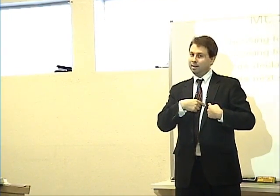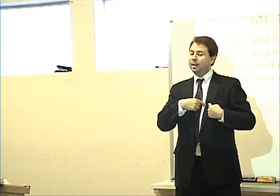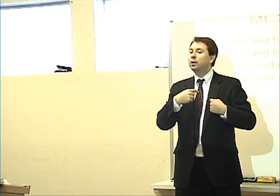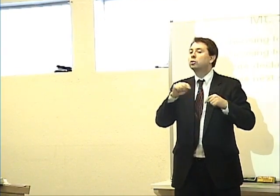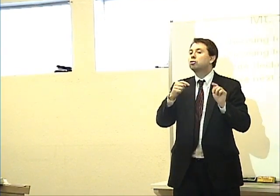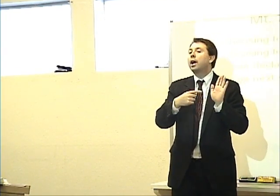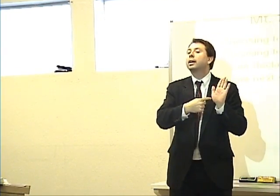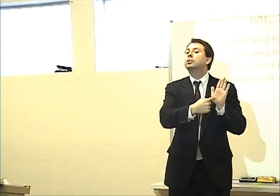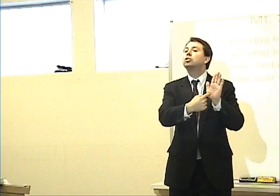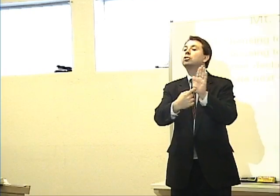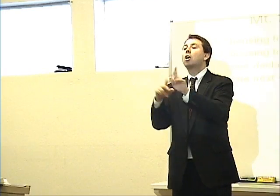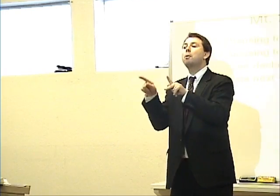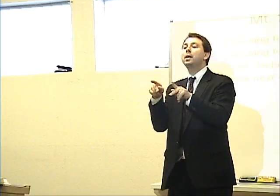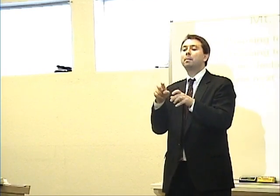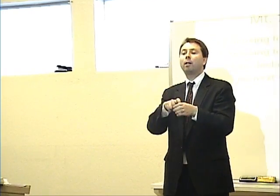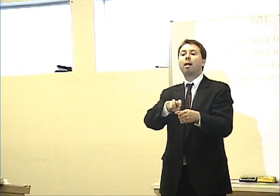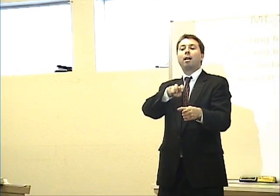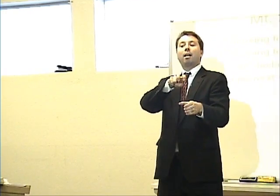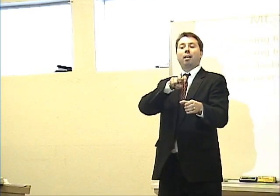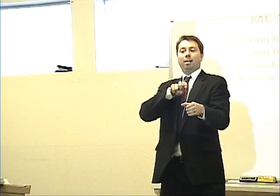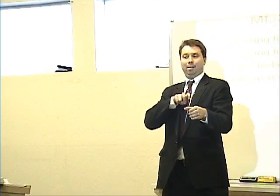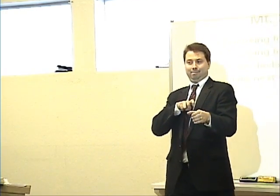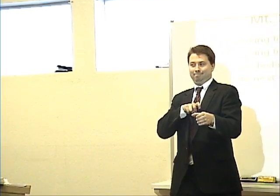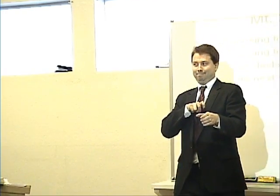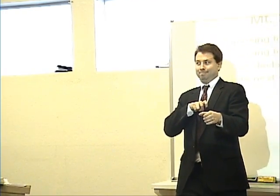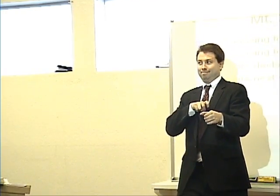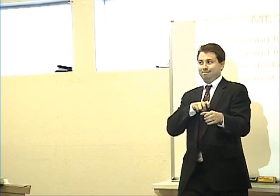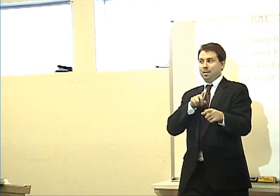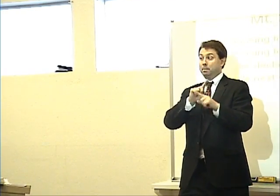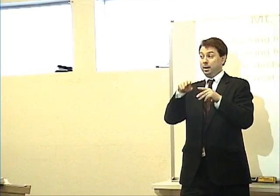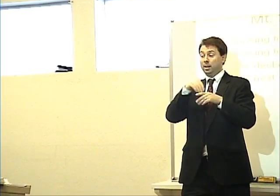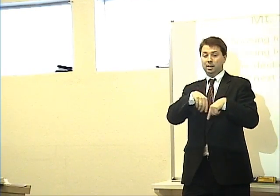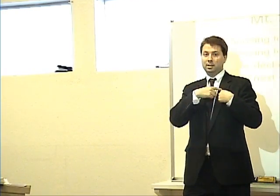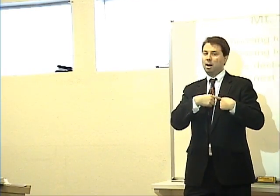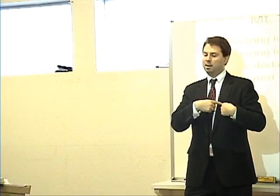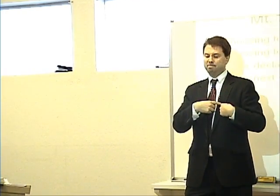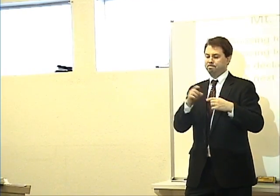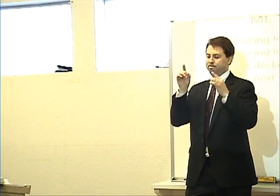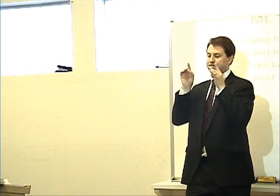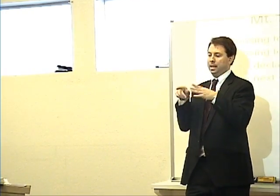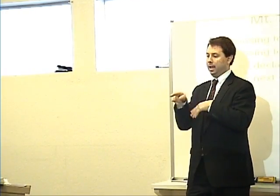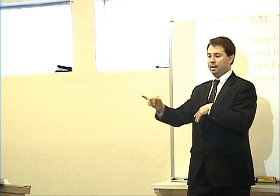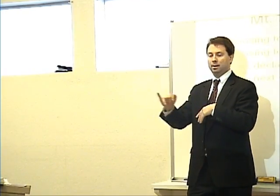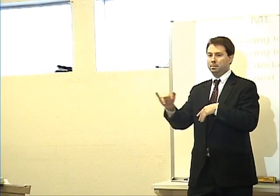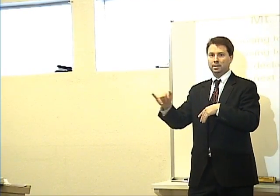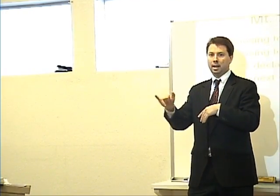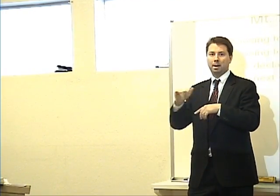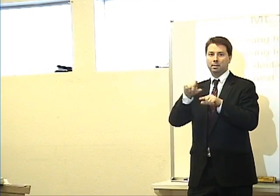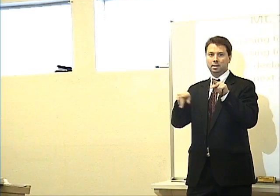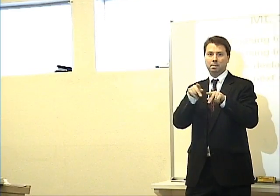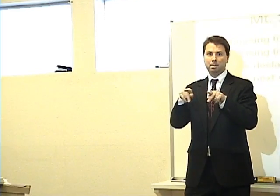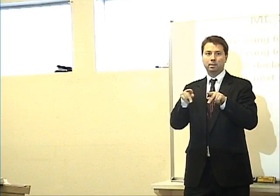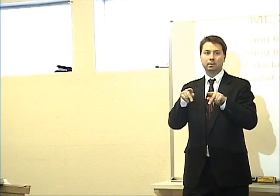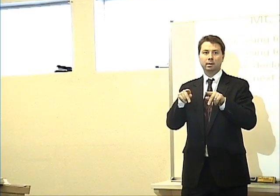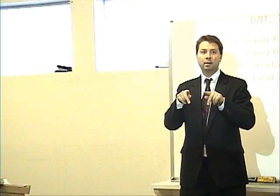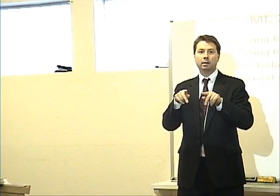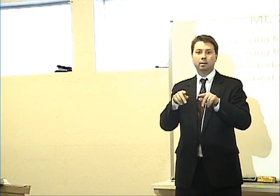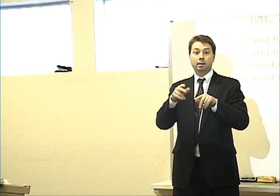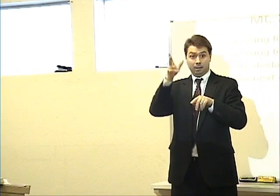he was trying to show people, but in his heart, he was saying to the